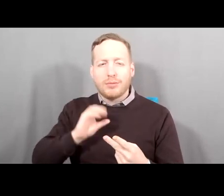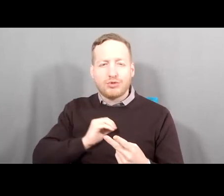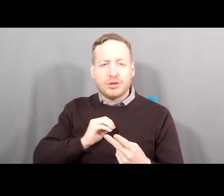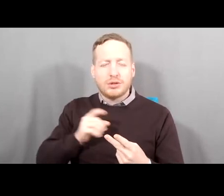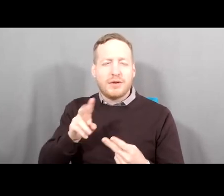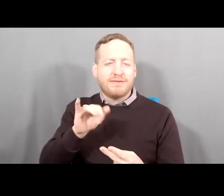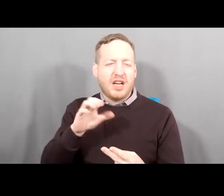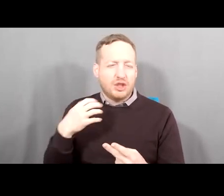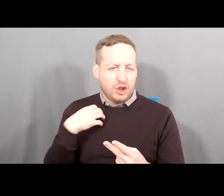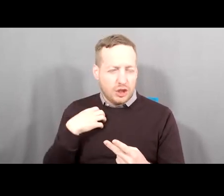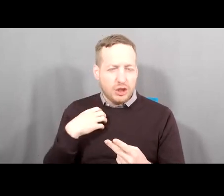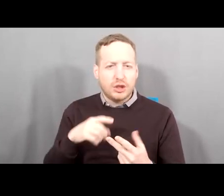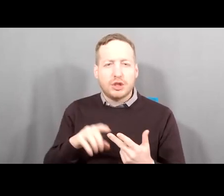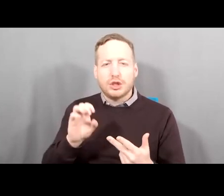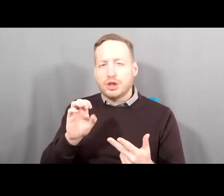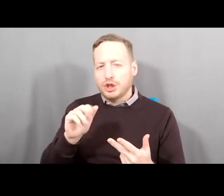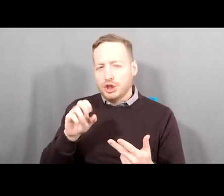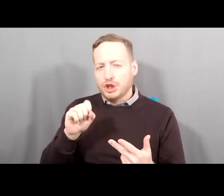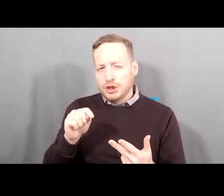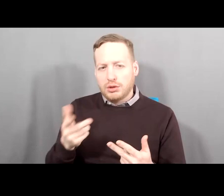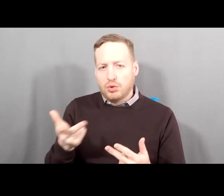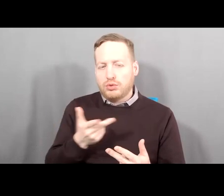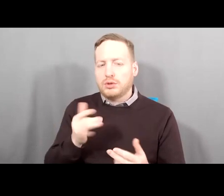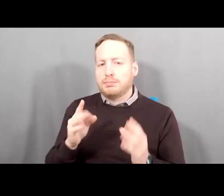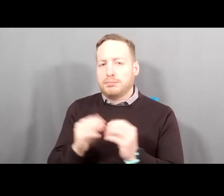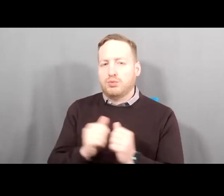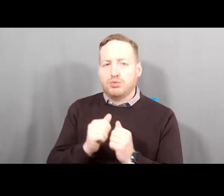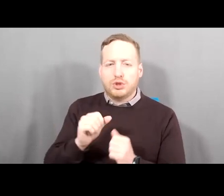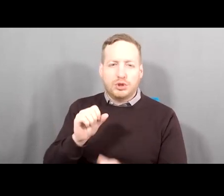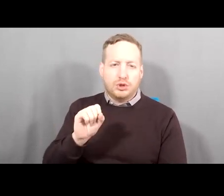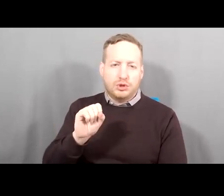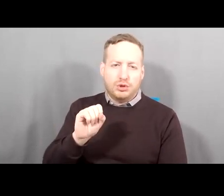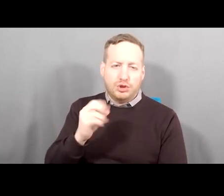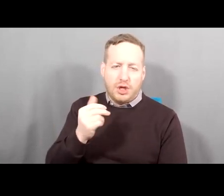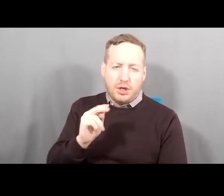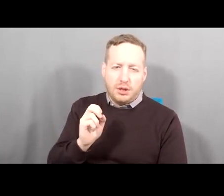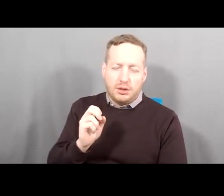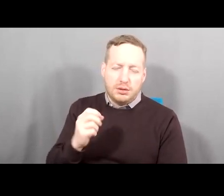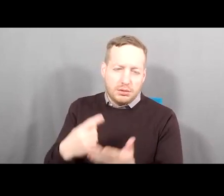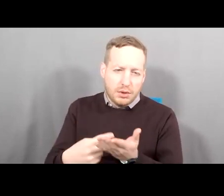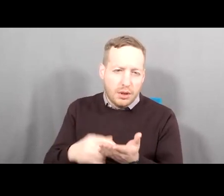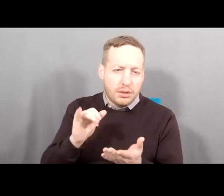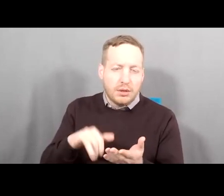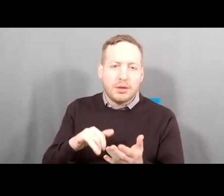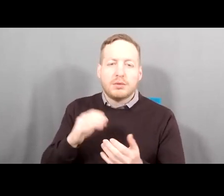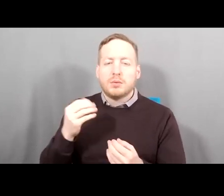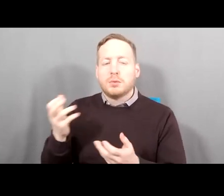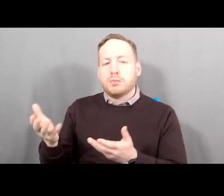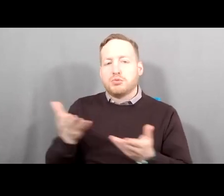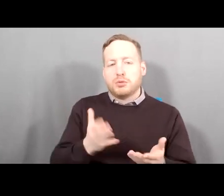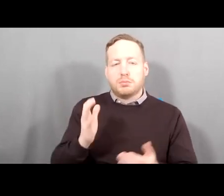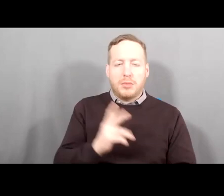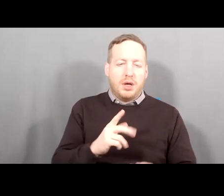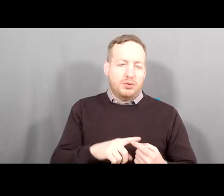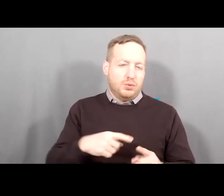would be myself, the vice chair, and there would be 3 of us, and Shane, as